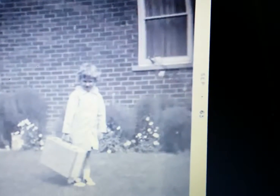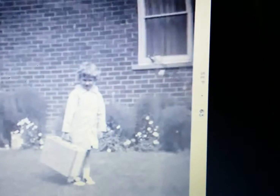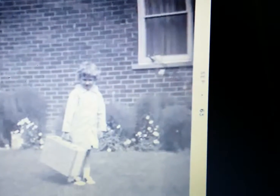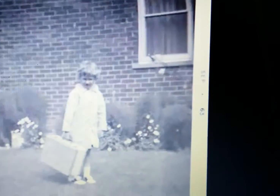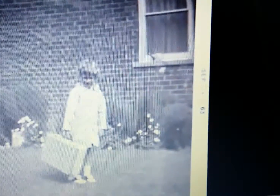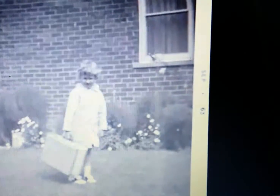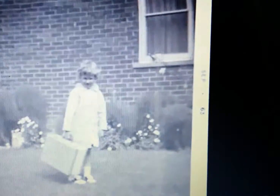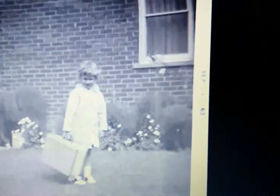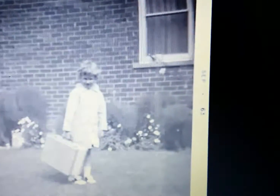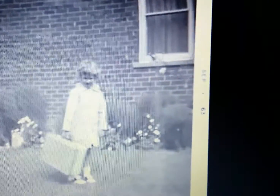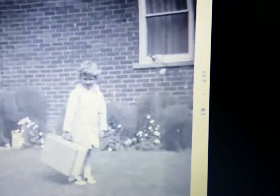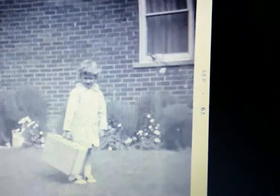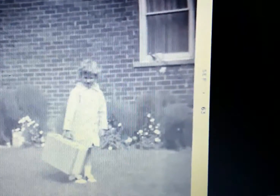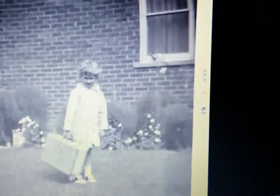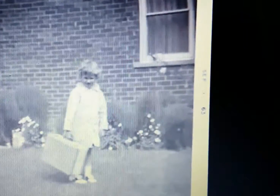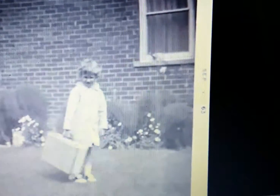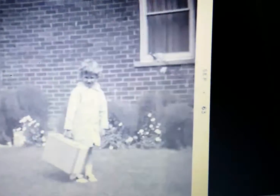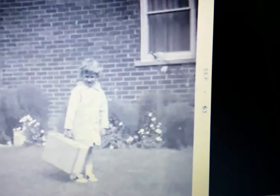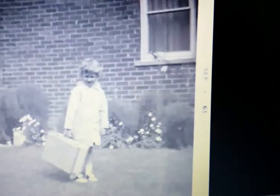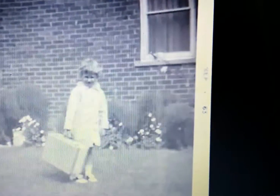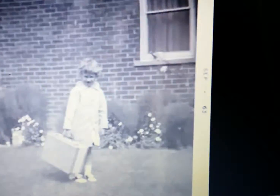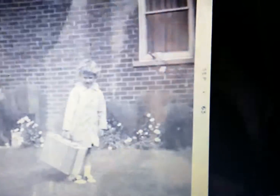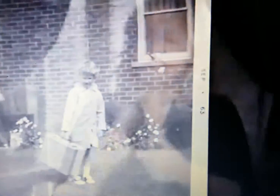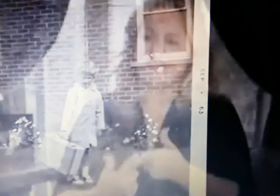program, but we were allowed to sign in the dorm rooms.